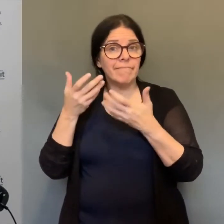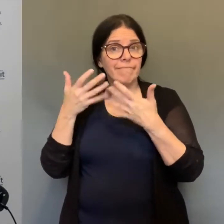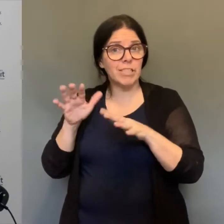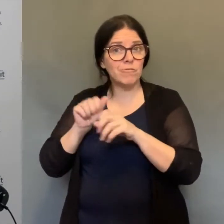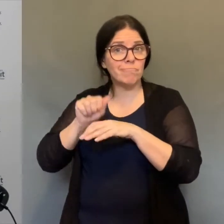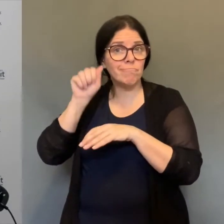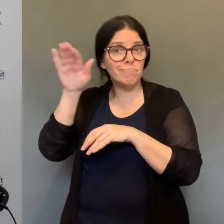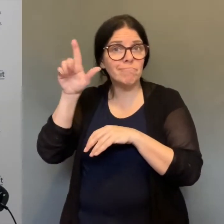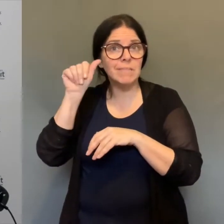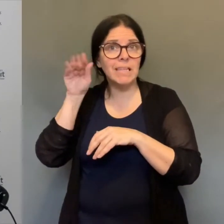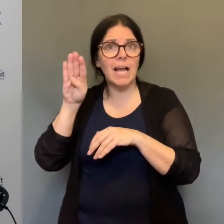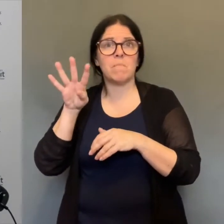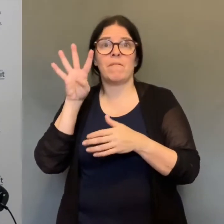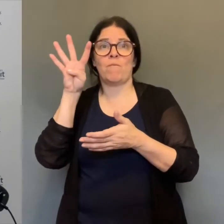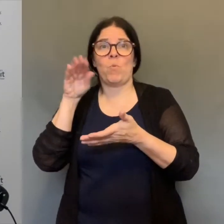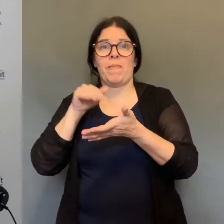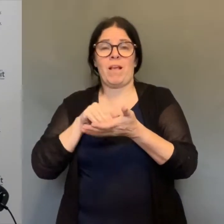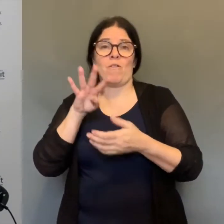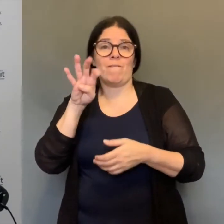Overall,